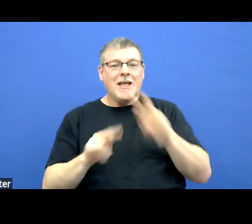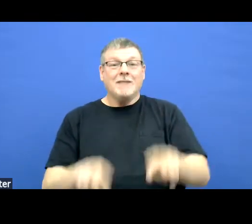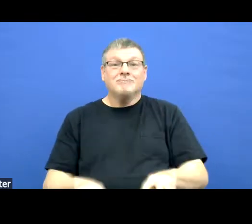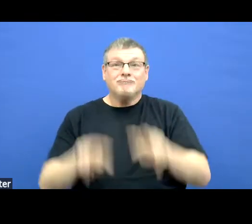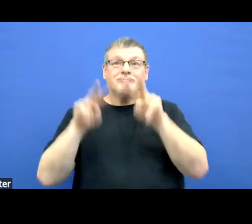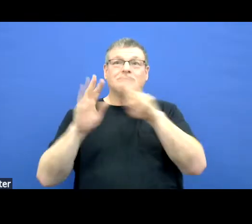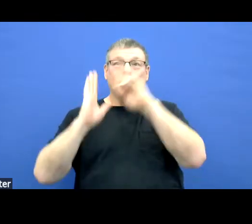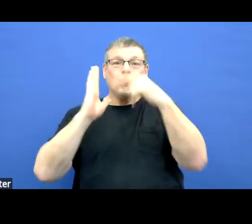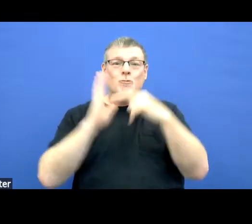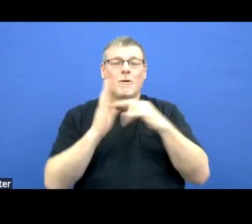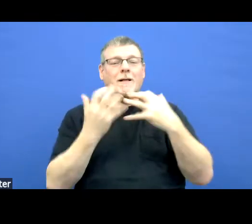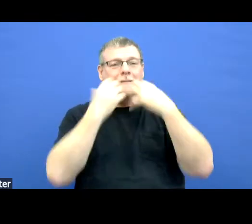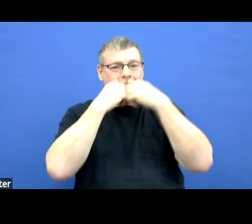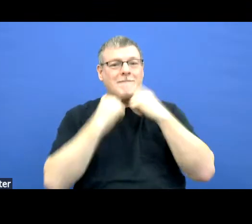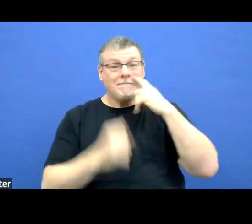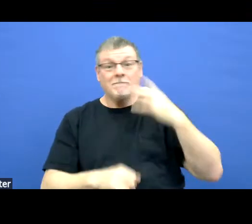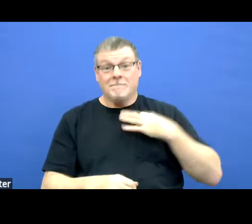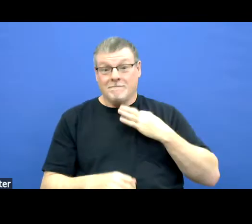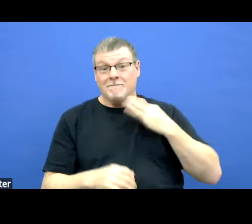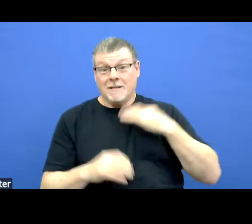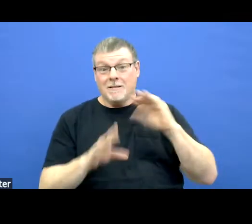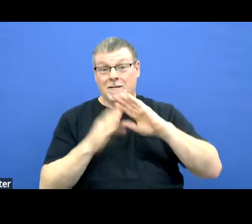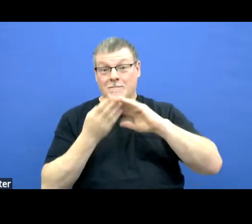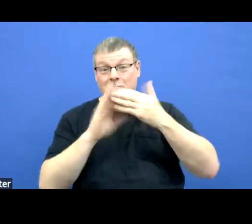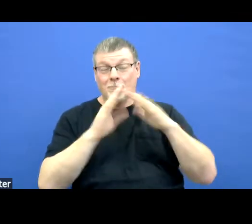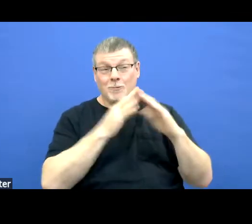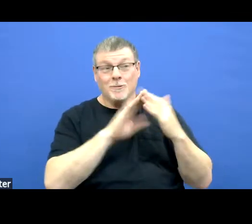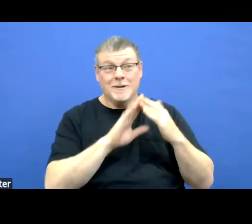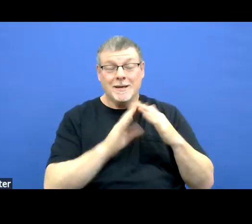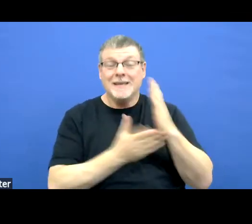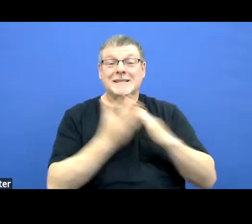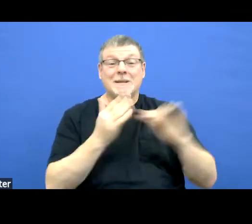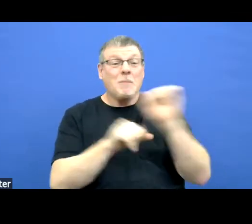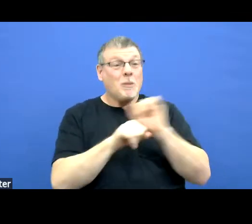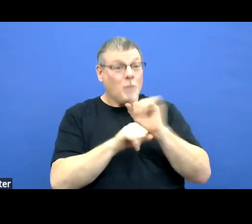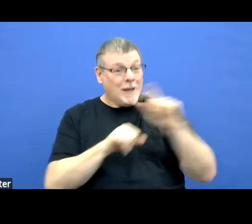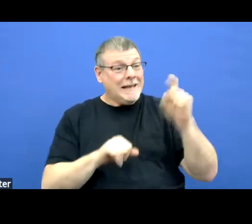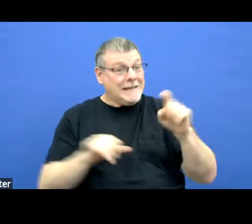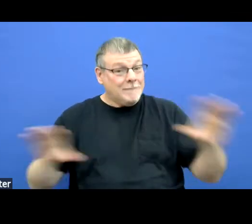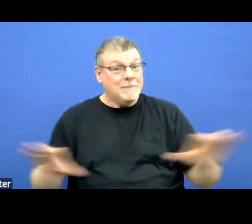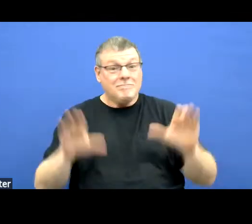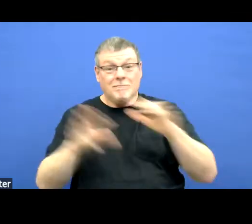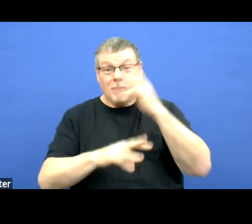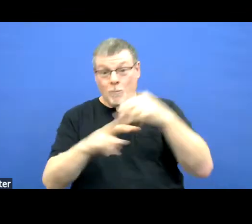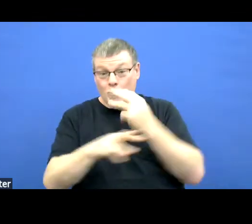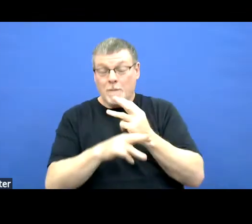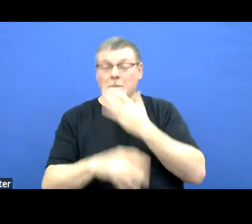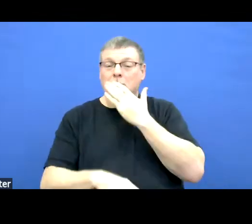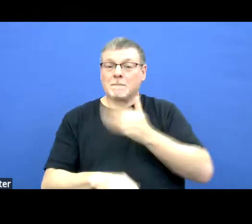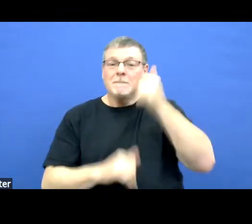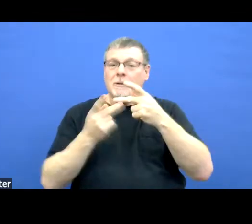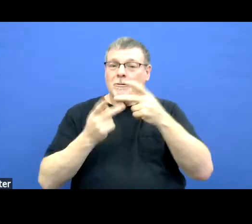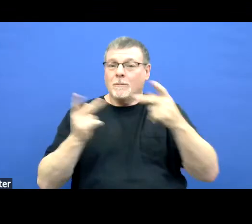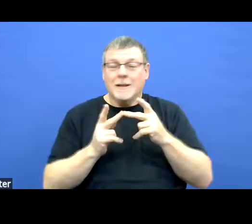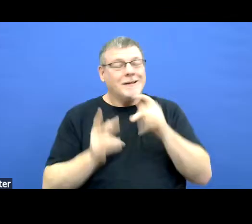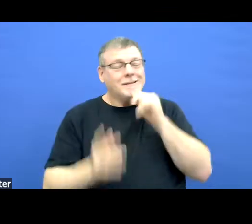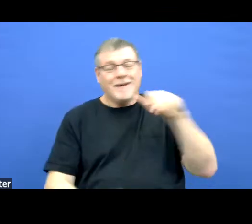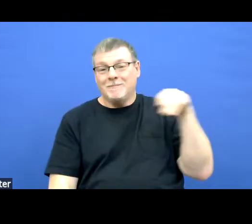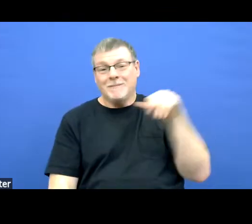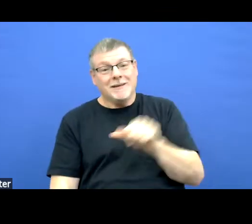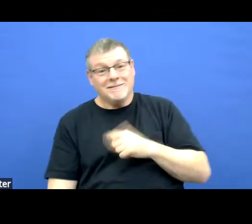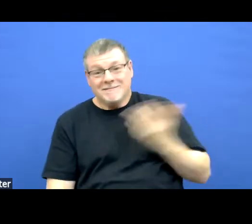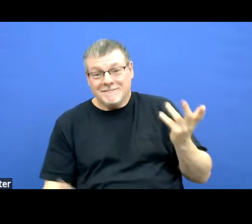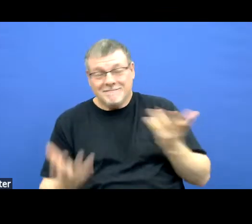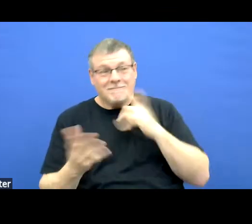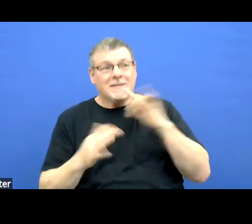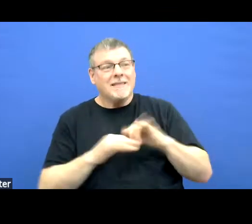role and the value of volunteers within our community. So much of the work that needs to be done in this world to make it a better place is not paid work. It is coming together